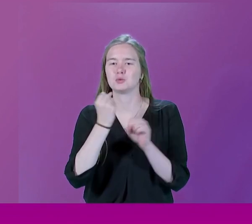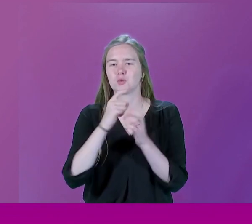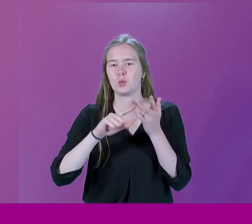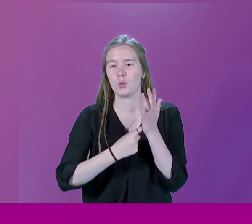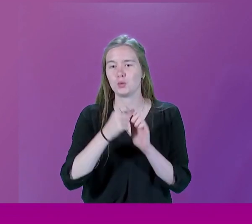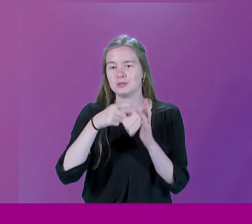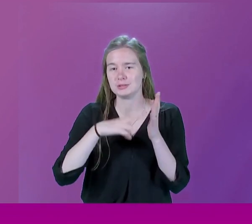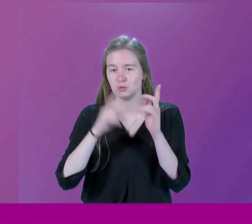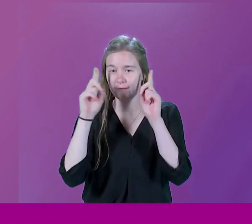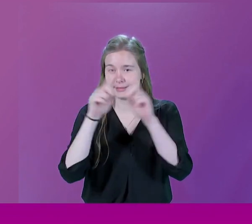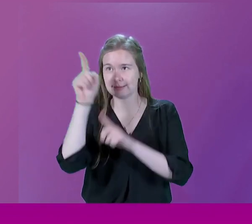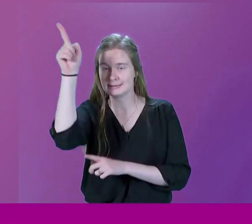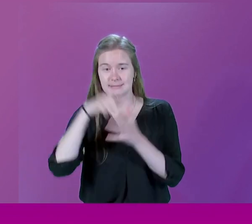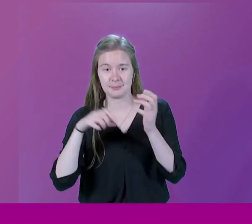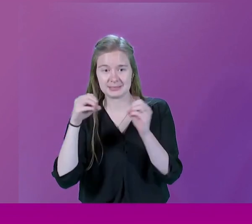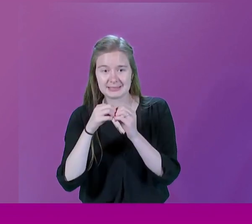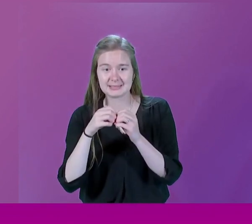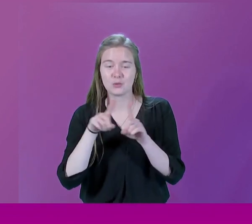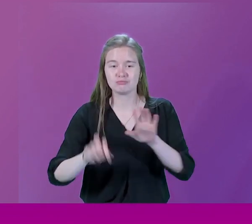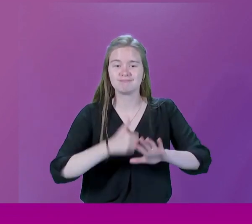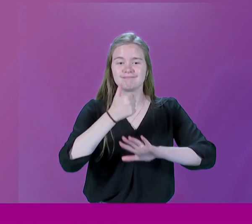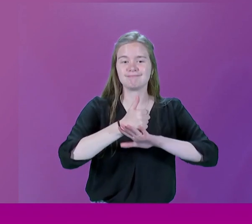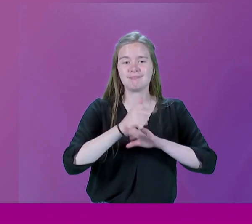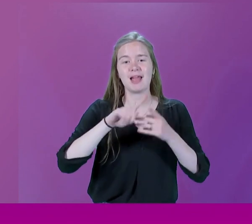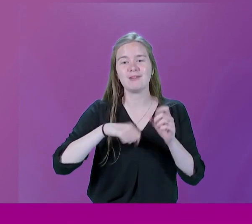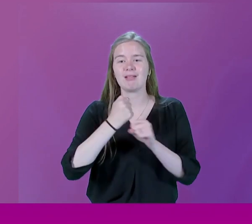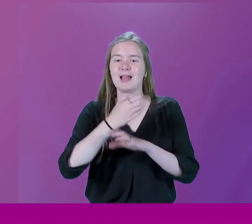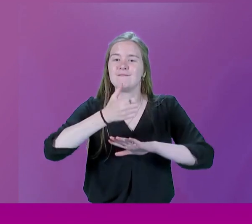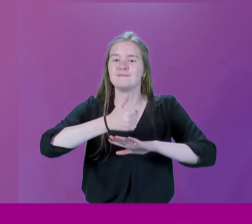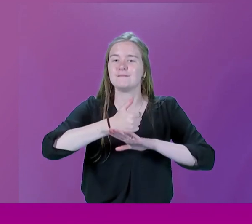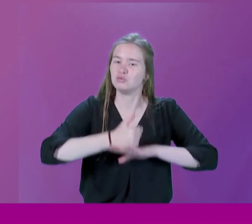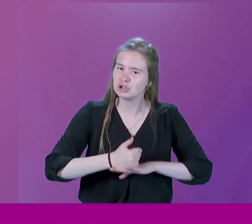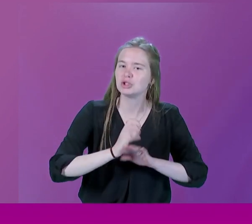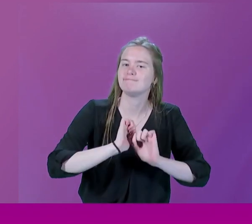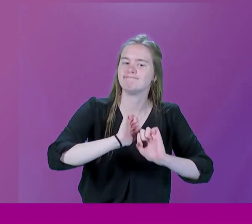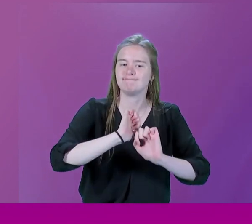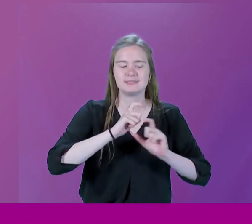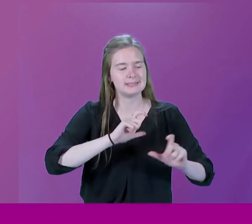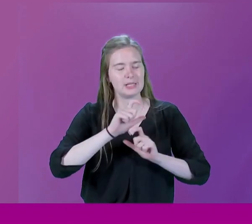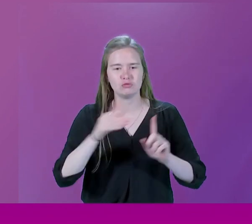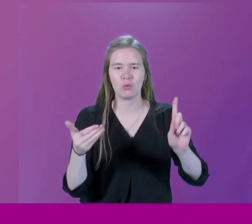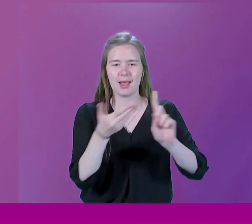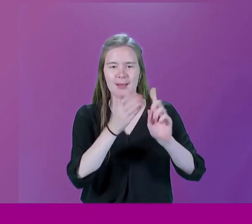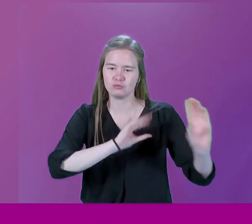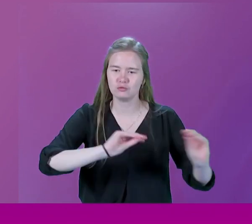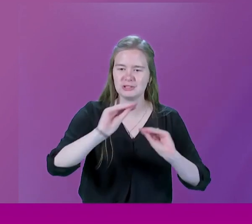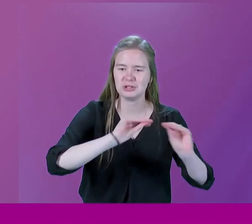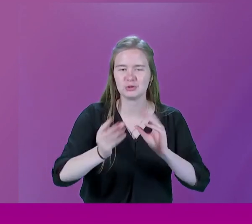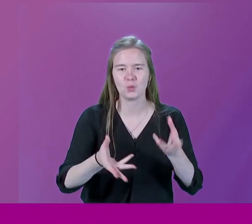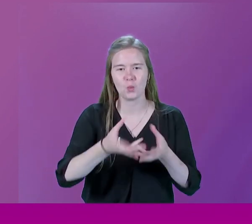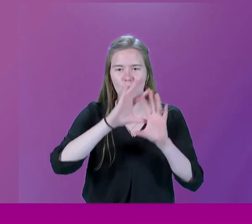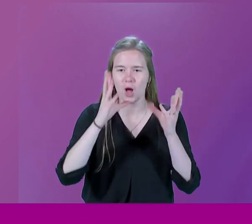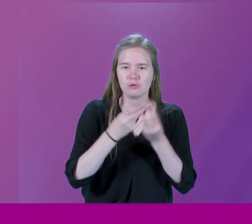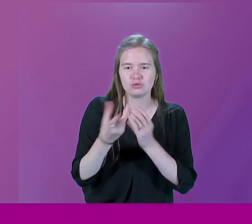in Aberdeen. She's also founded the Evelyn Glennie Foundation, which continues her mission to teach the world to